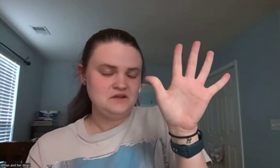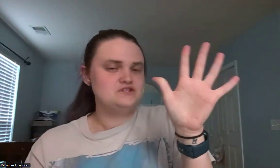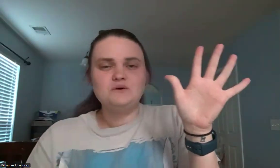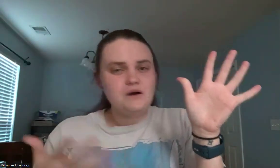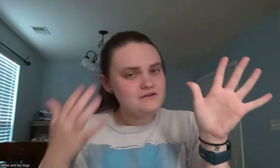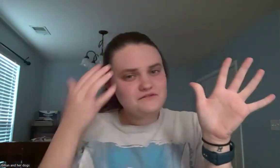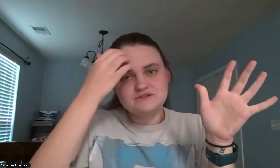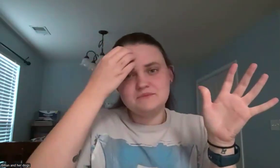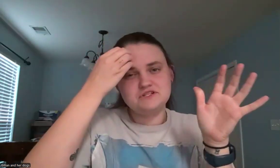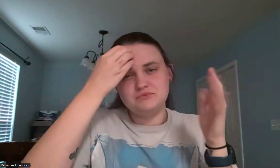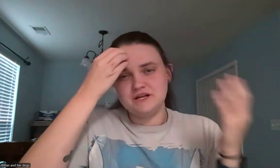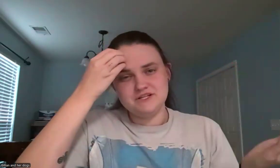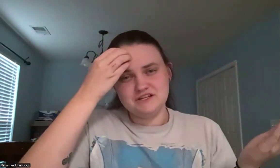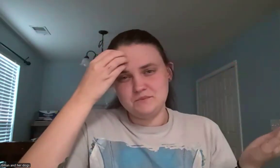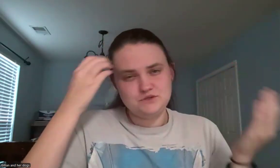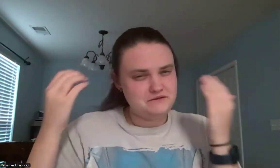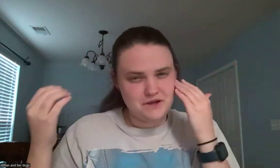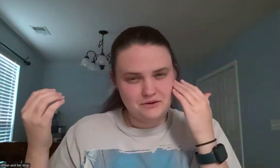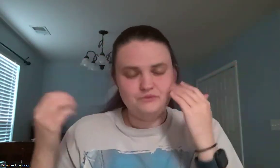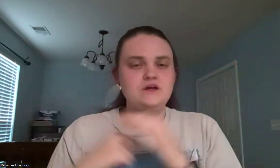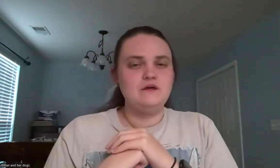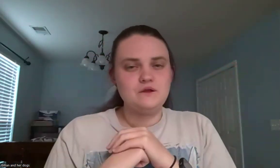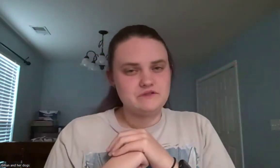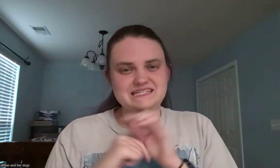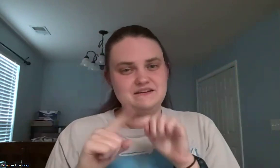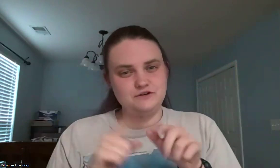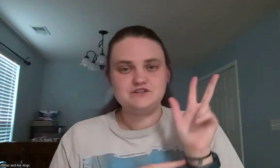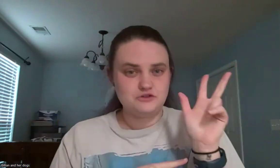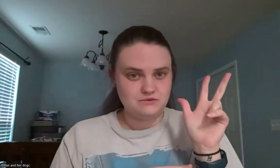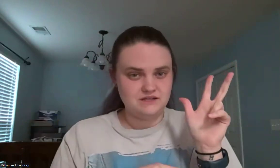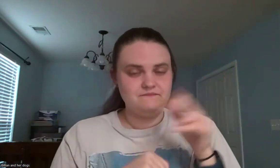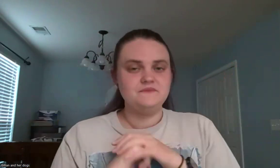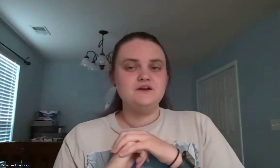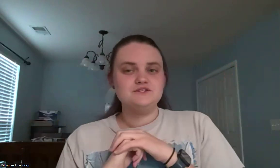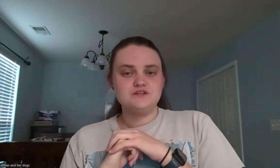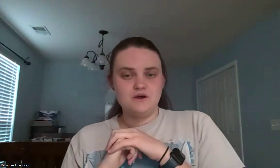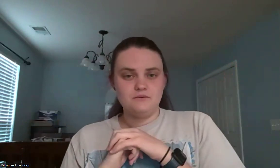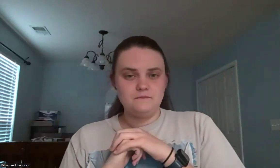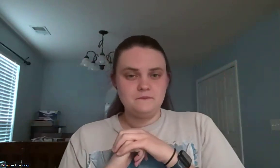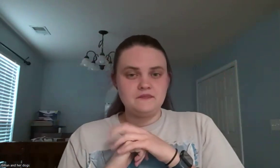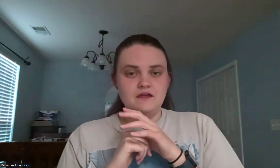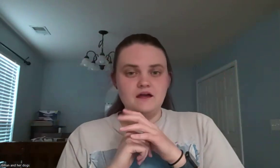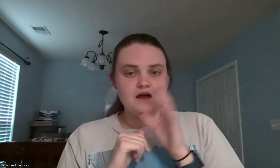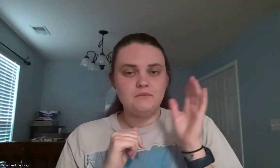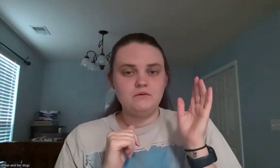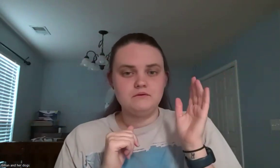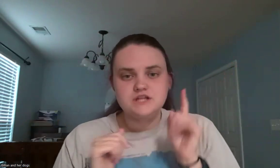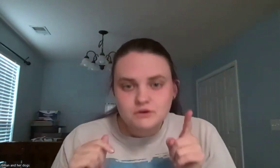So all of those numbers are pretty much the numbers we've known. The only one that's different is our three. So, do you have a